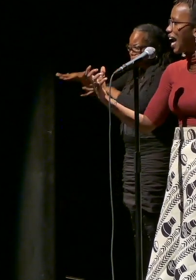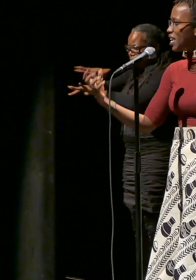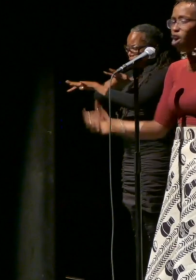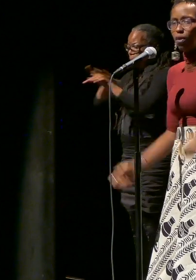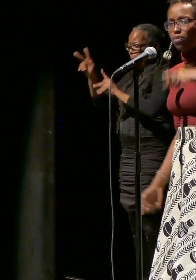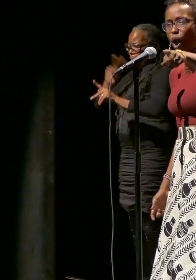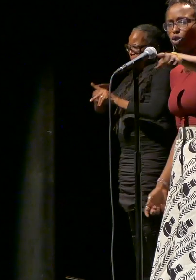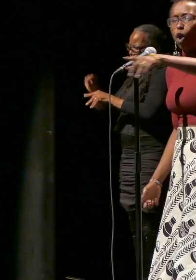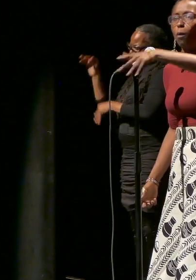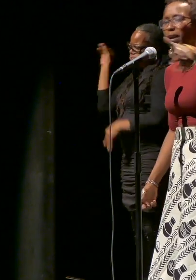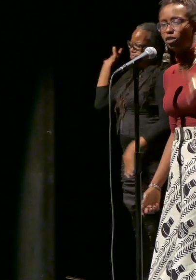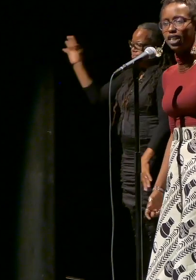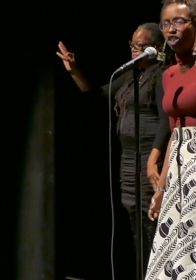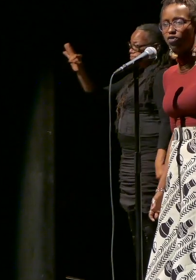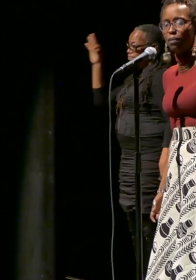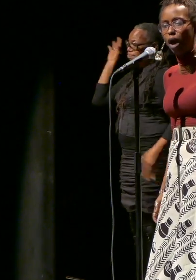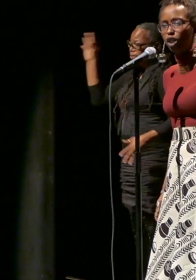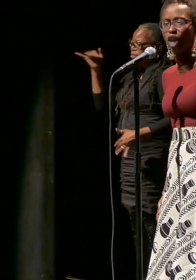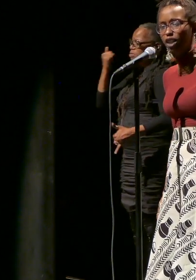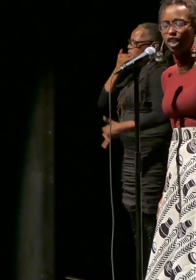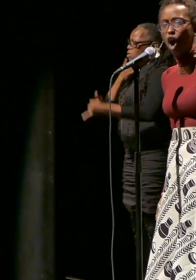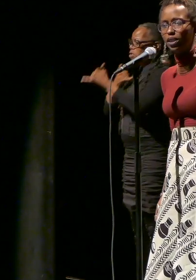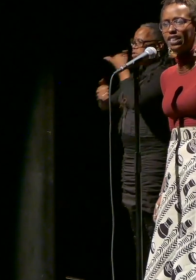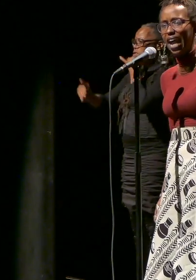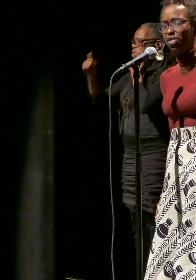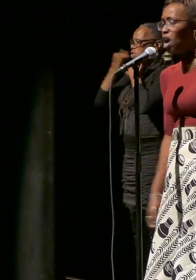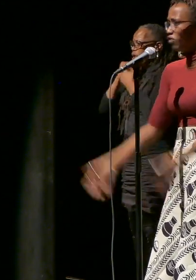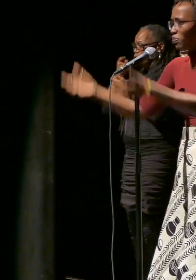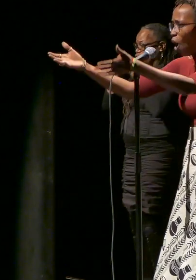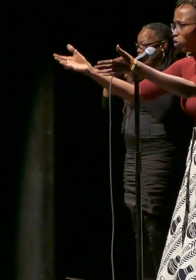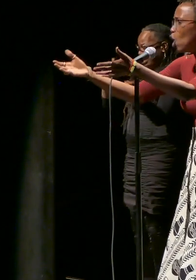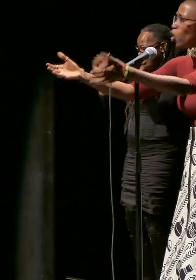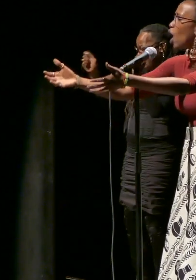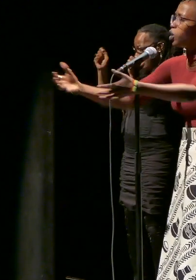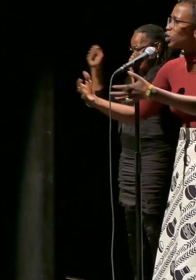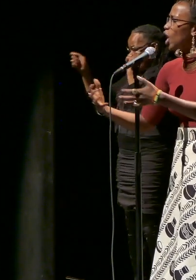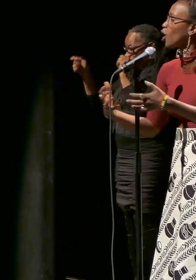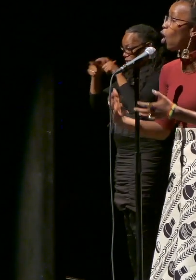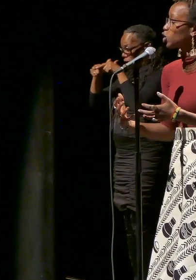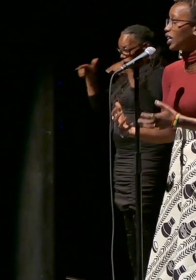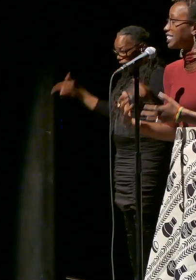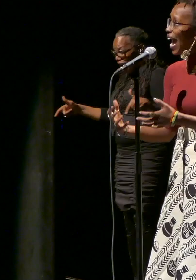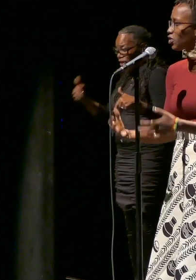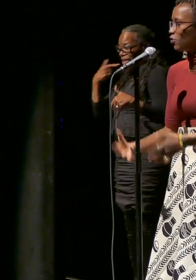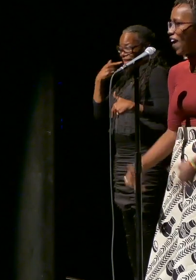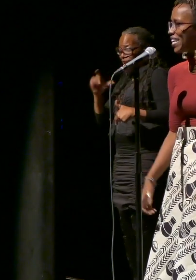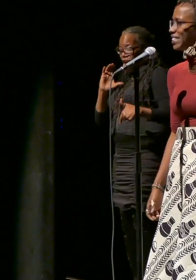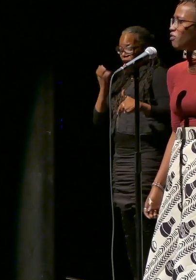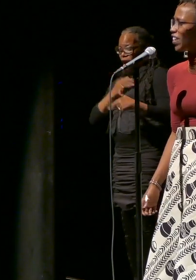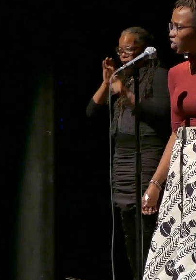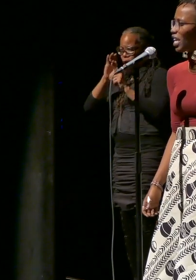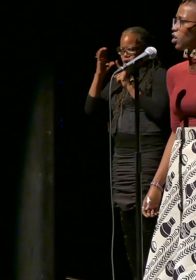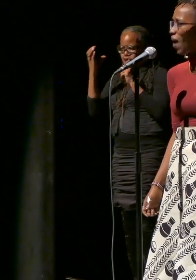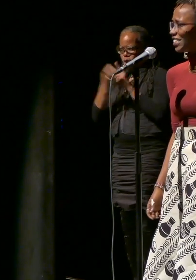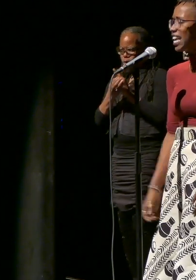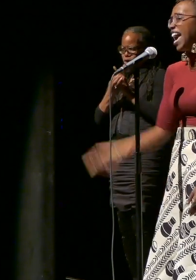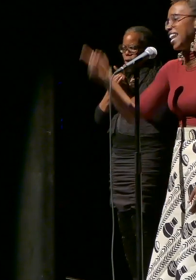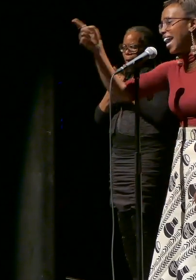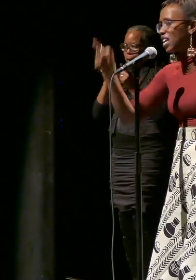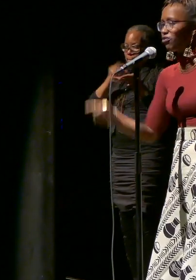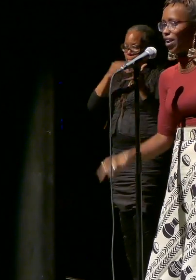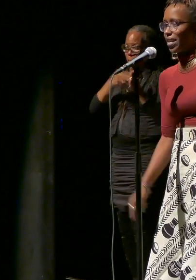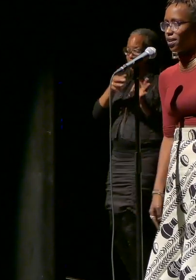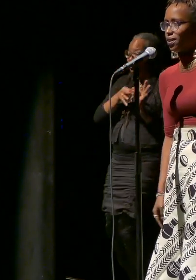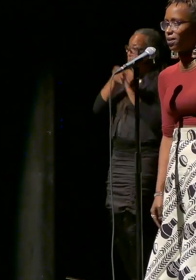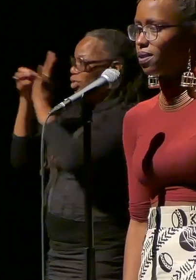of genocide, from those who beat tradition from elder tongues and called it tithe, from those who called losing our culture a tax for finding salvation in Christ.